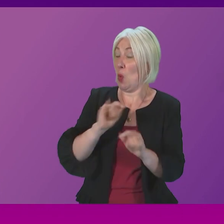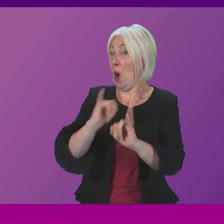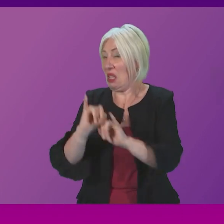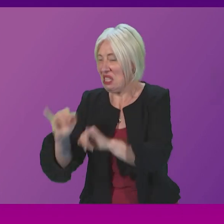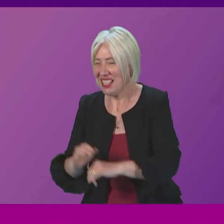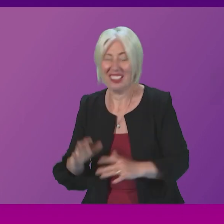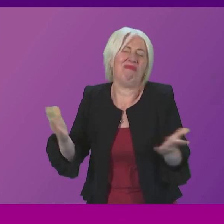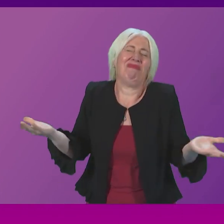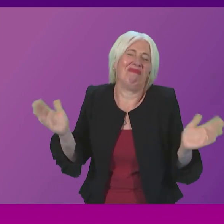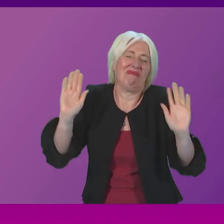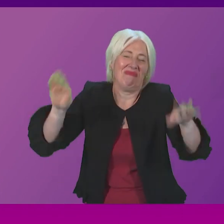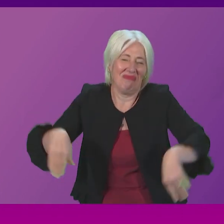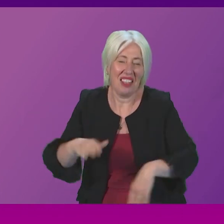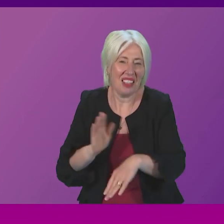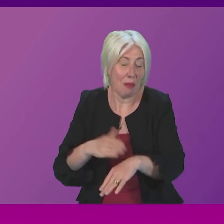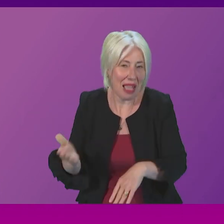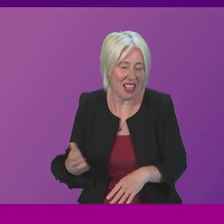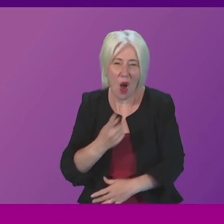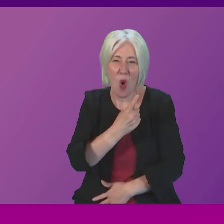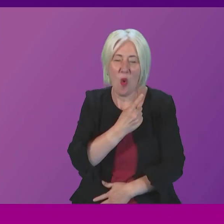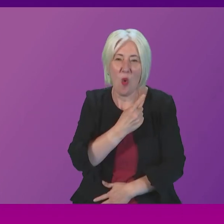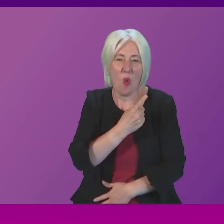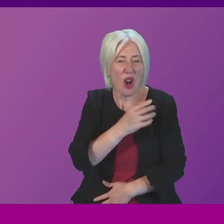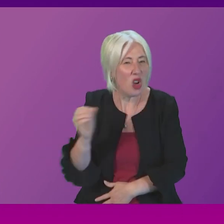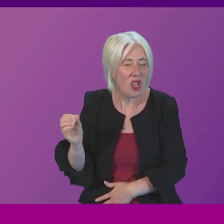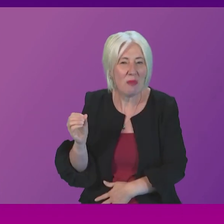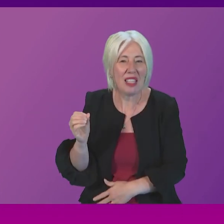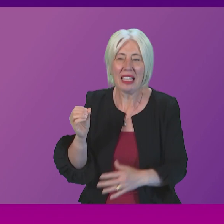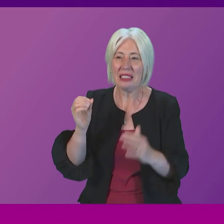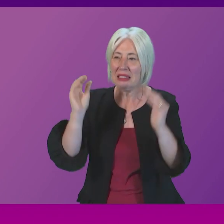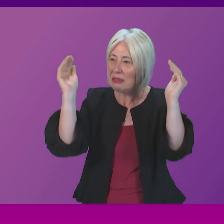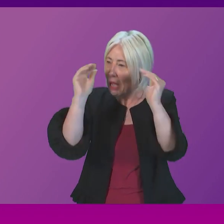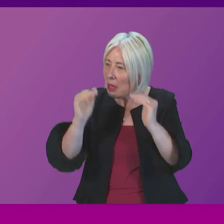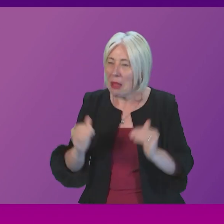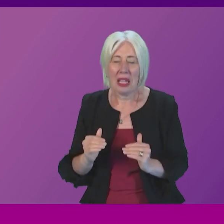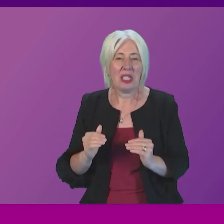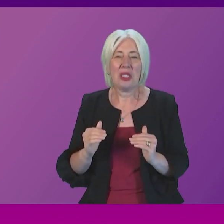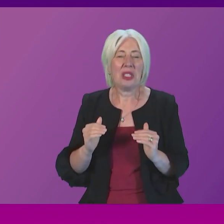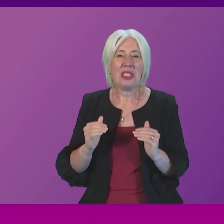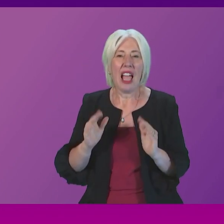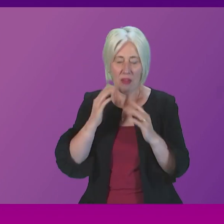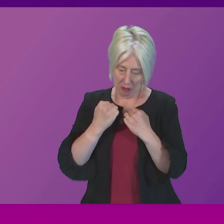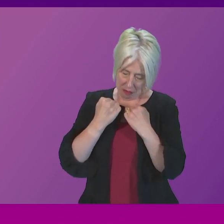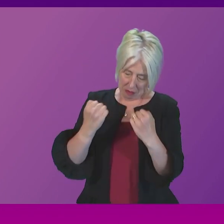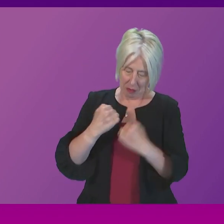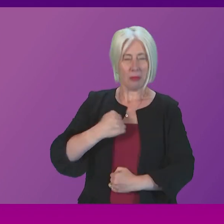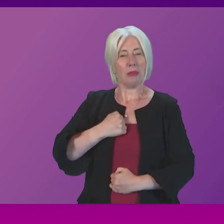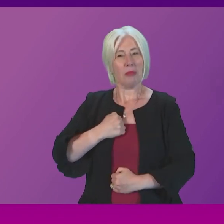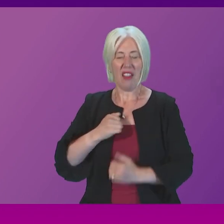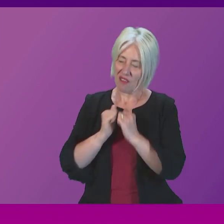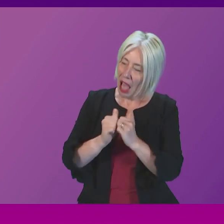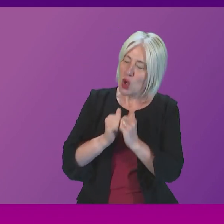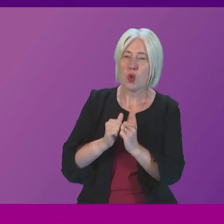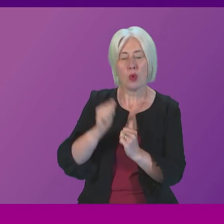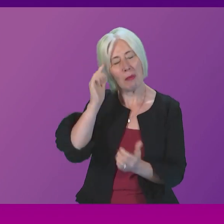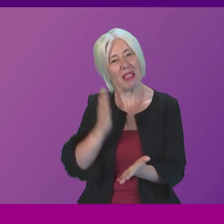each different party, there's not 100% that fits. I think you have to look at your own beliefs and your own